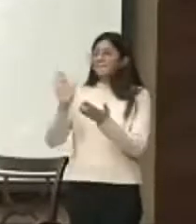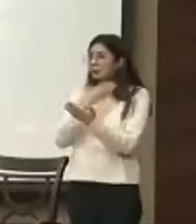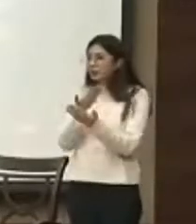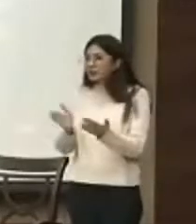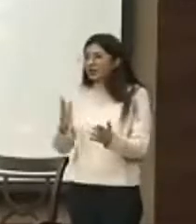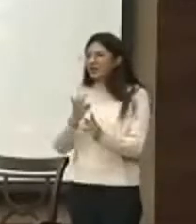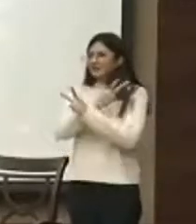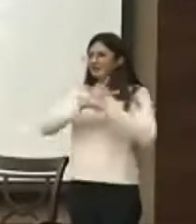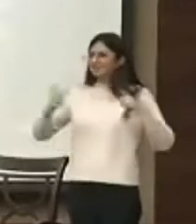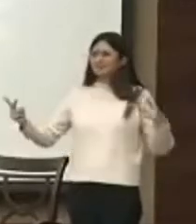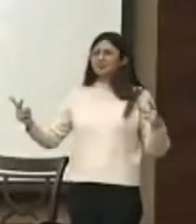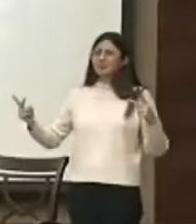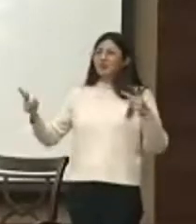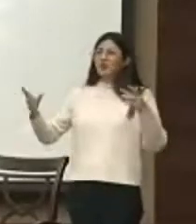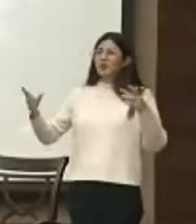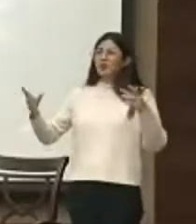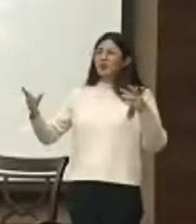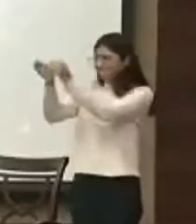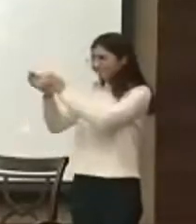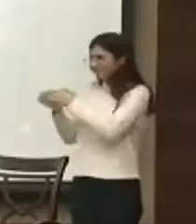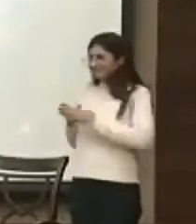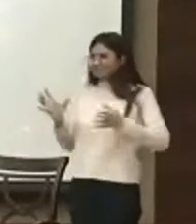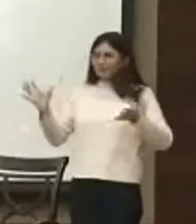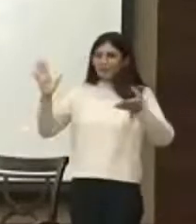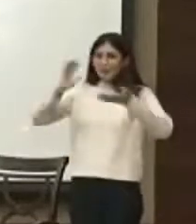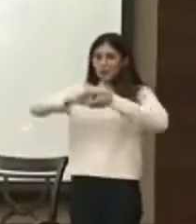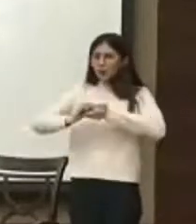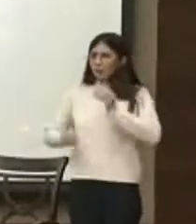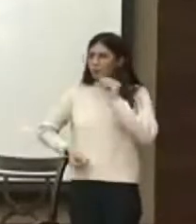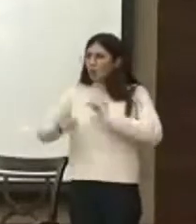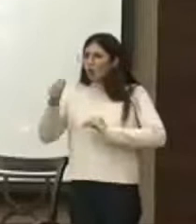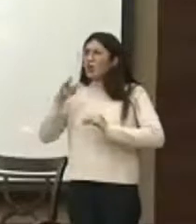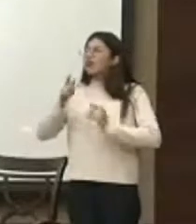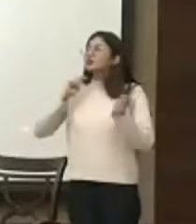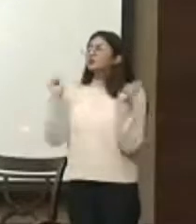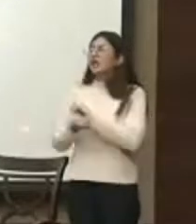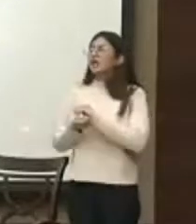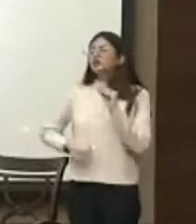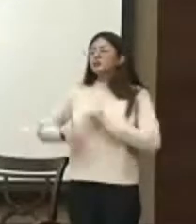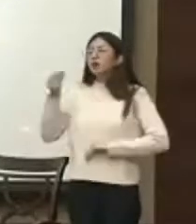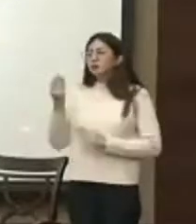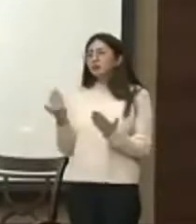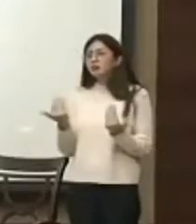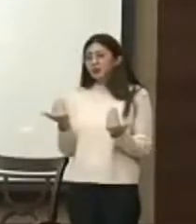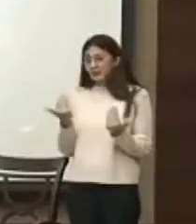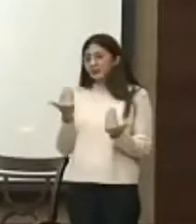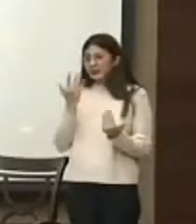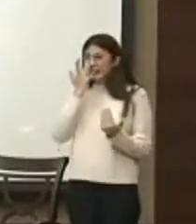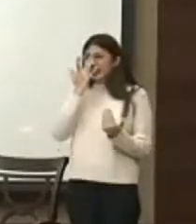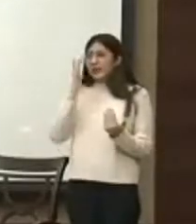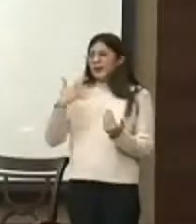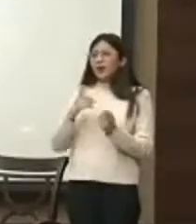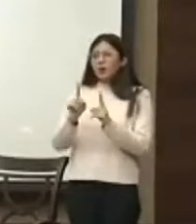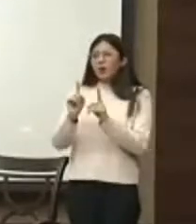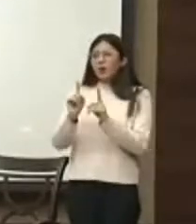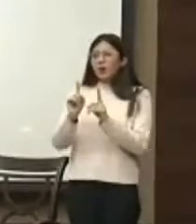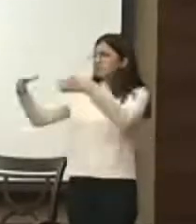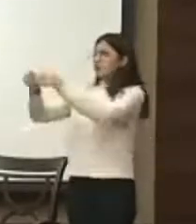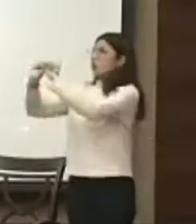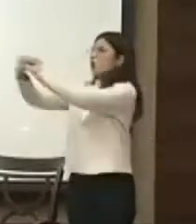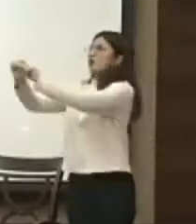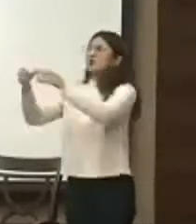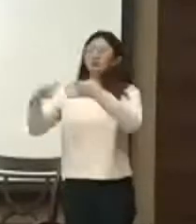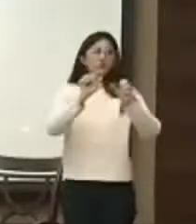entire, whole of society approach. That's how we get change, when we have interconnections, and we don't live in silos. We don't live